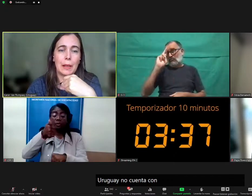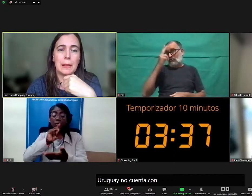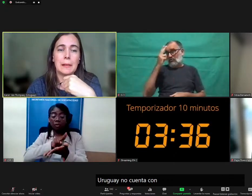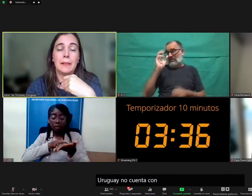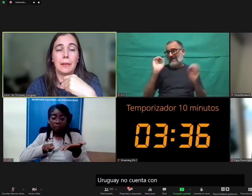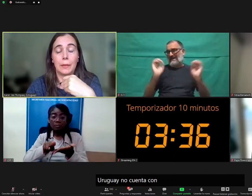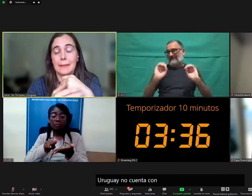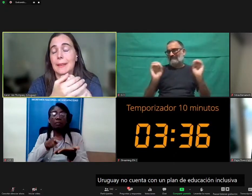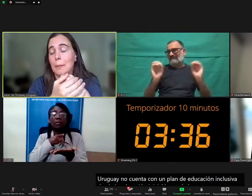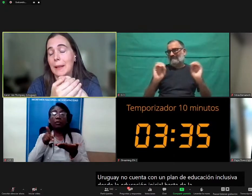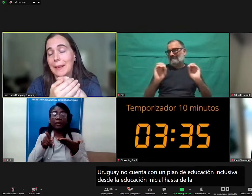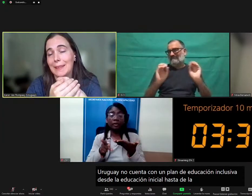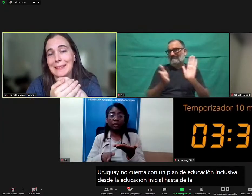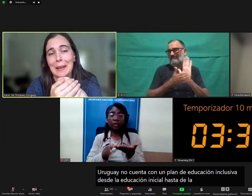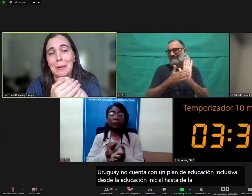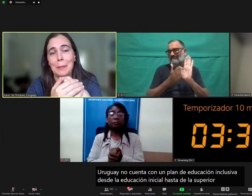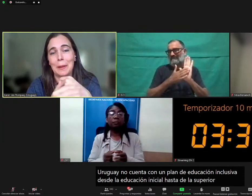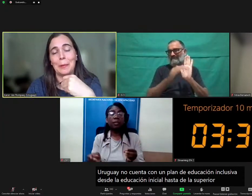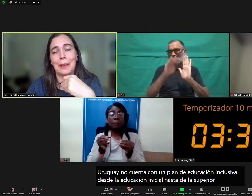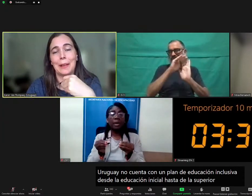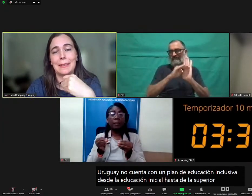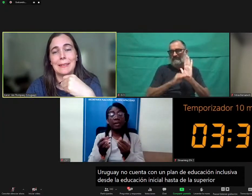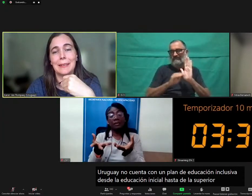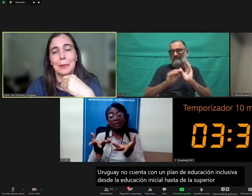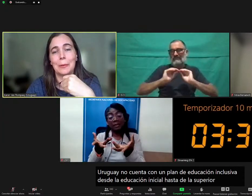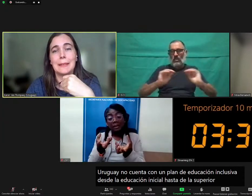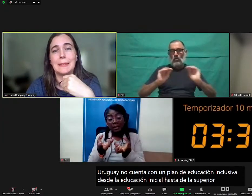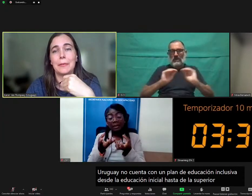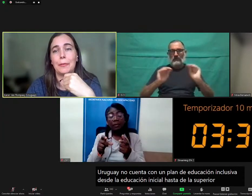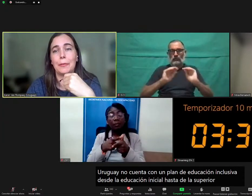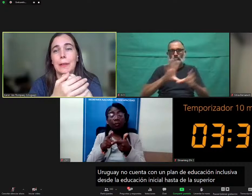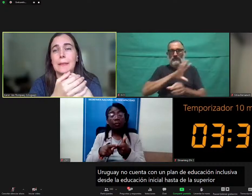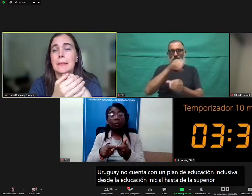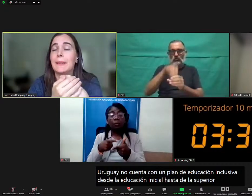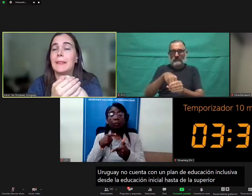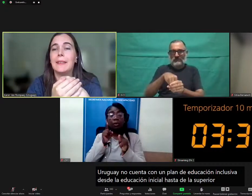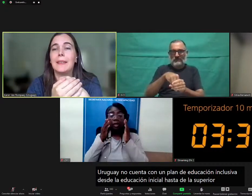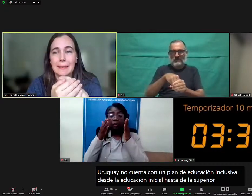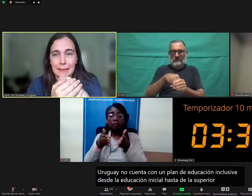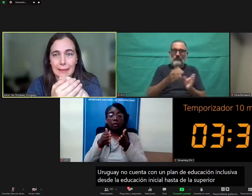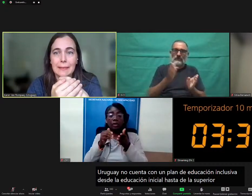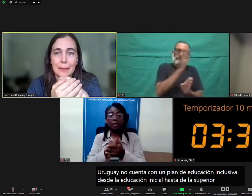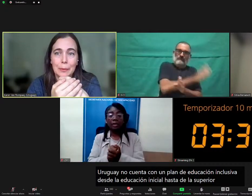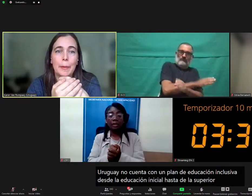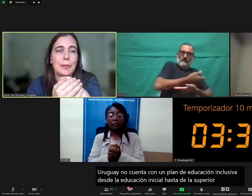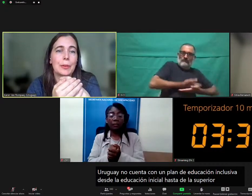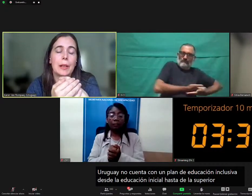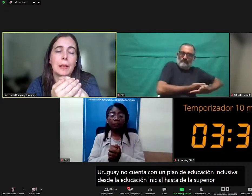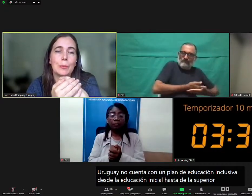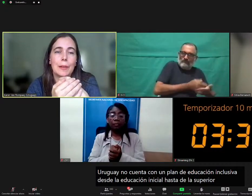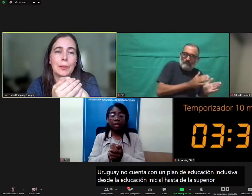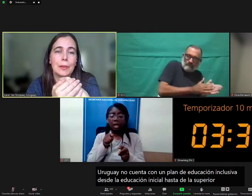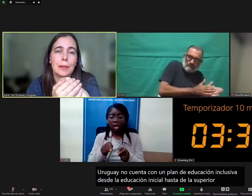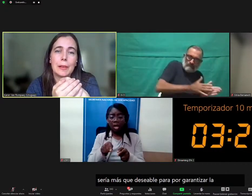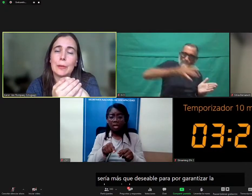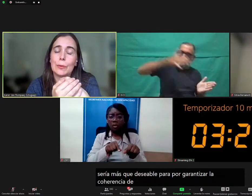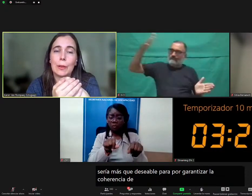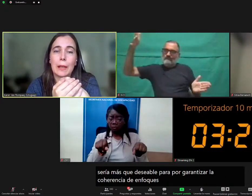initial to higher education it would be desirable to warranty coherence of approaches